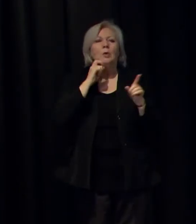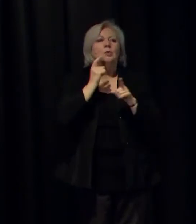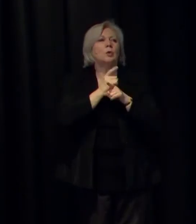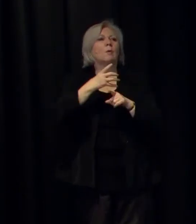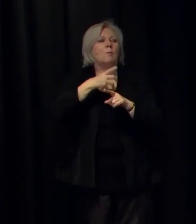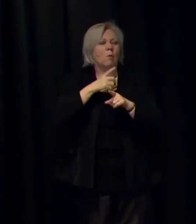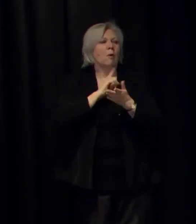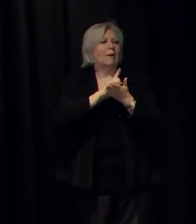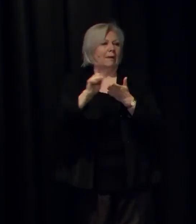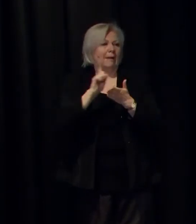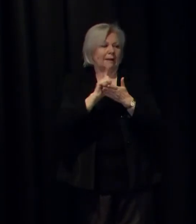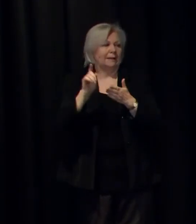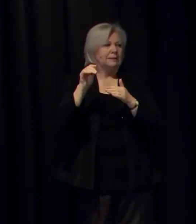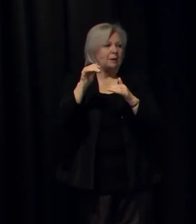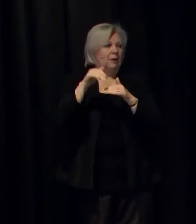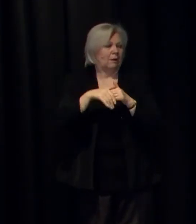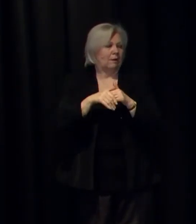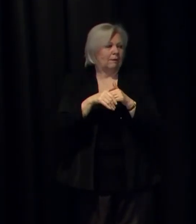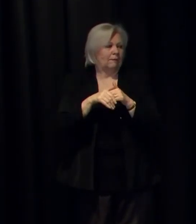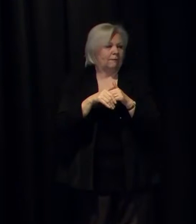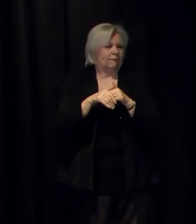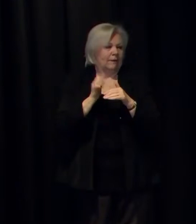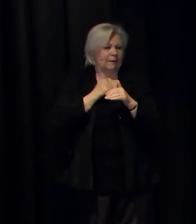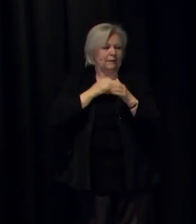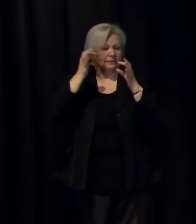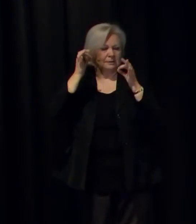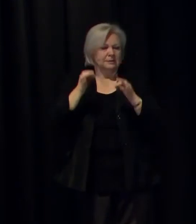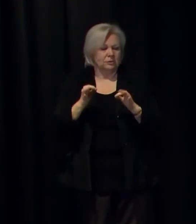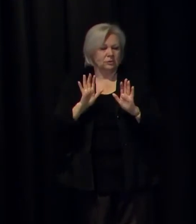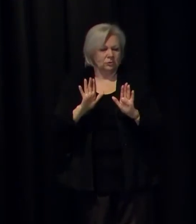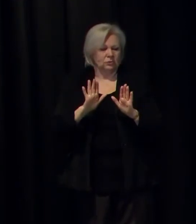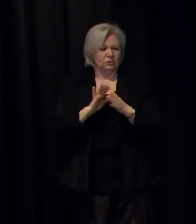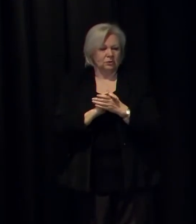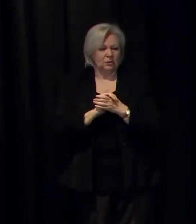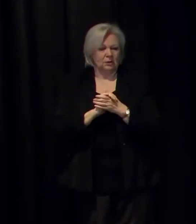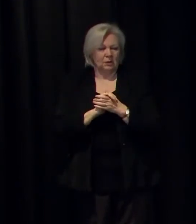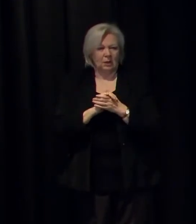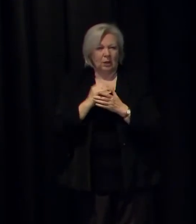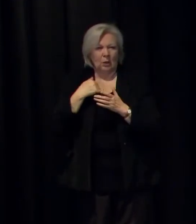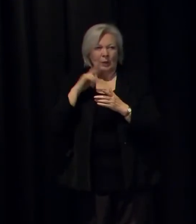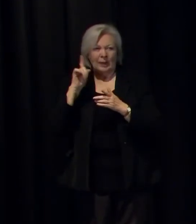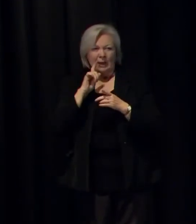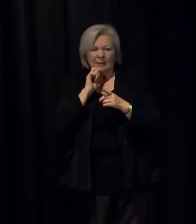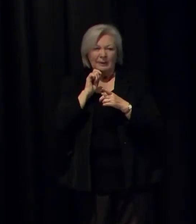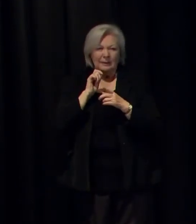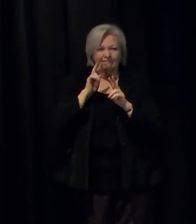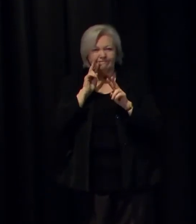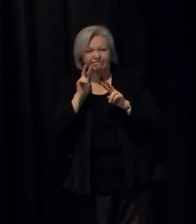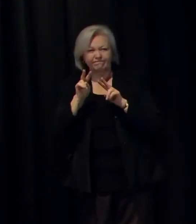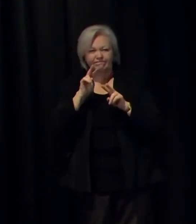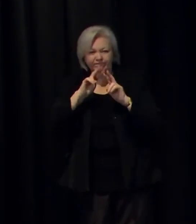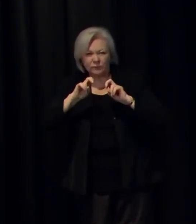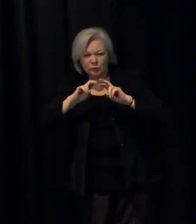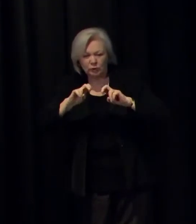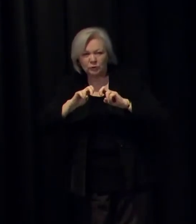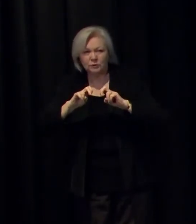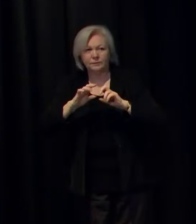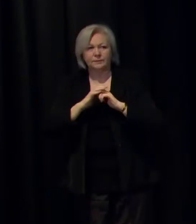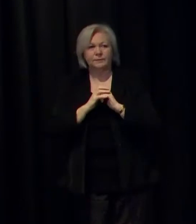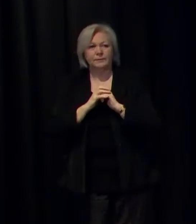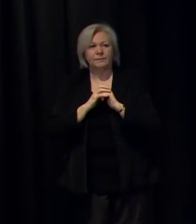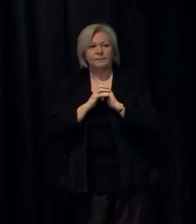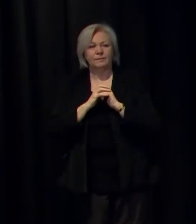days. We've made some decisions. We're just working out the finer details of those things, but there's been a lot of work done in recent days